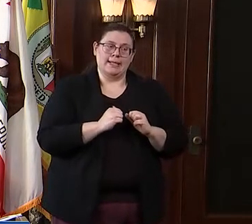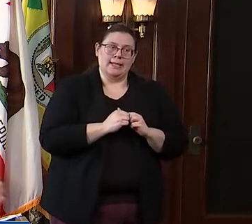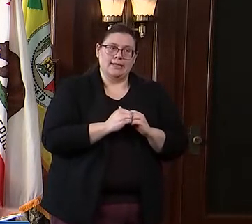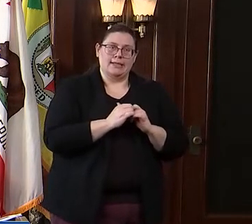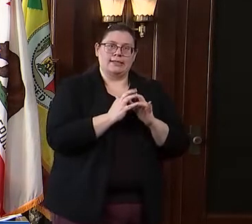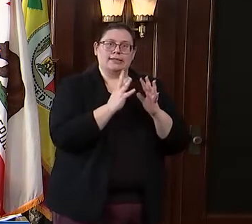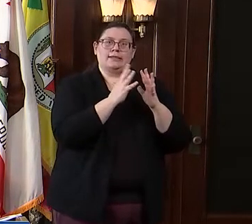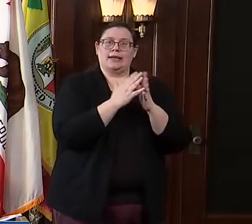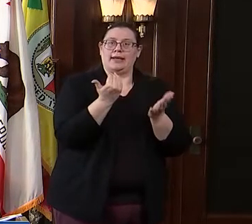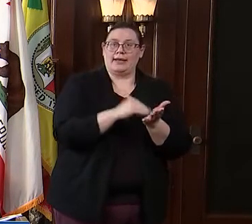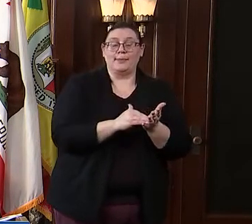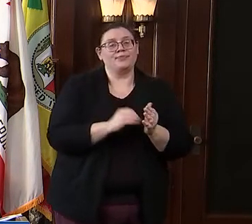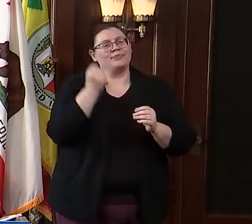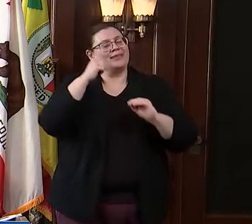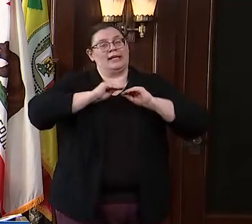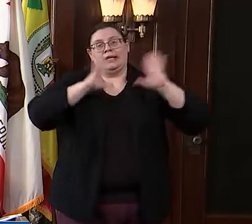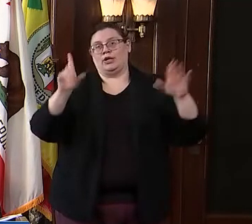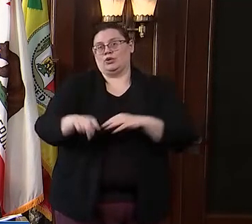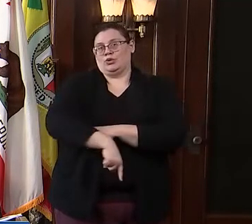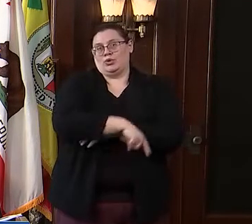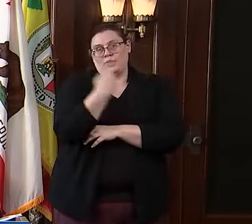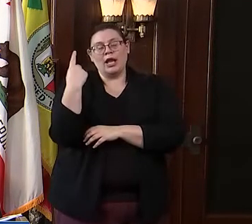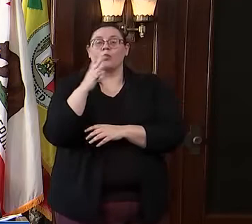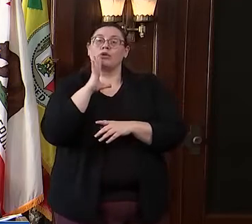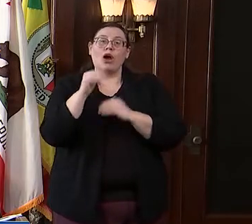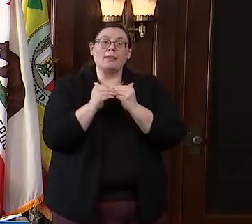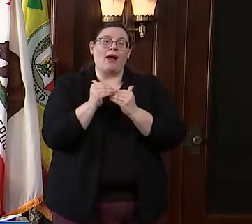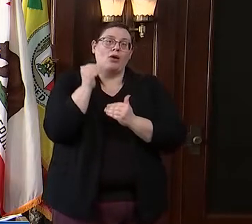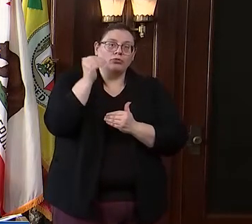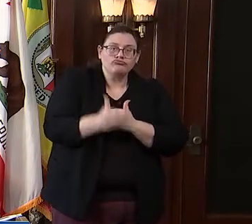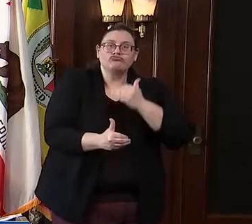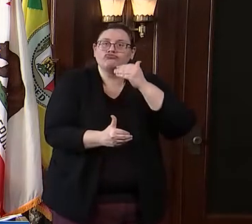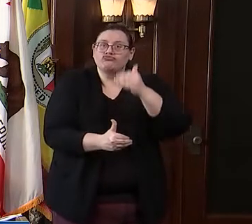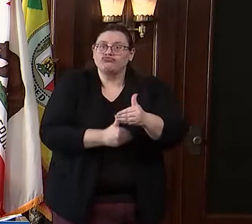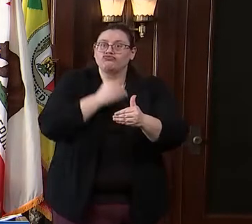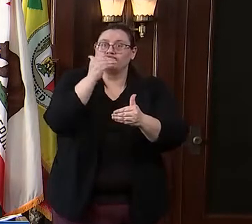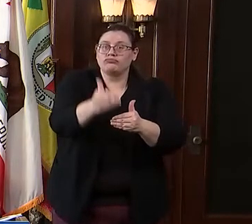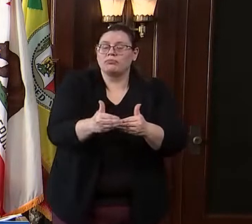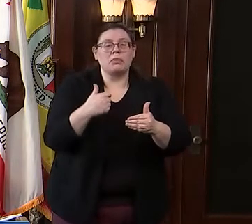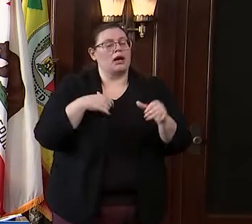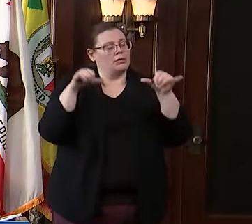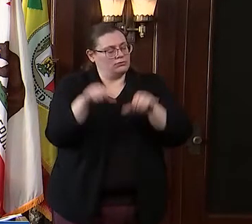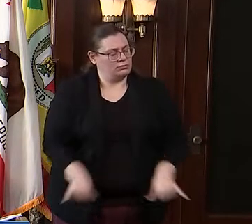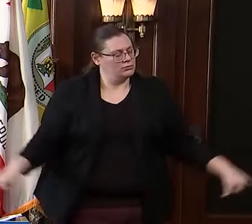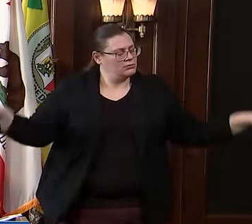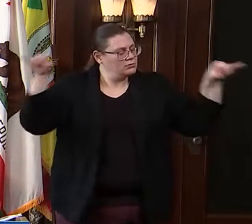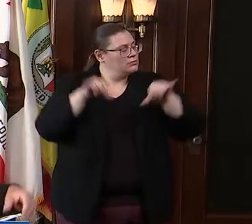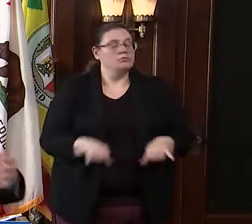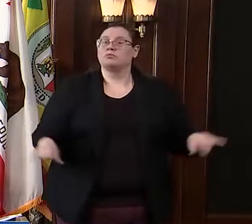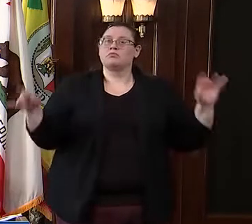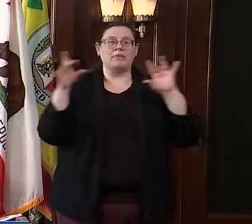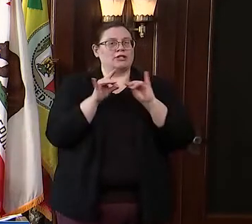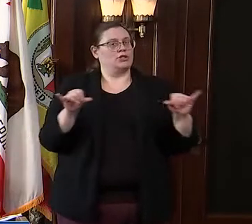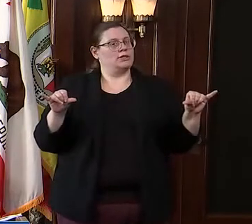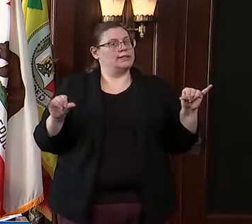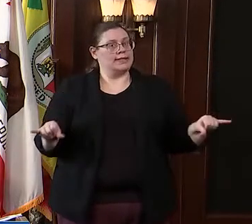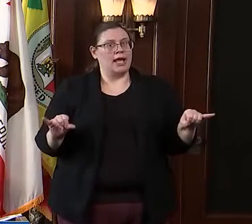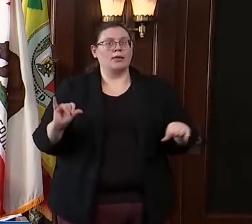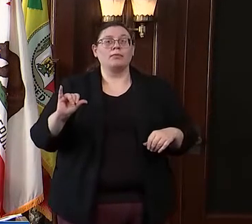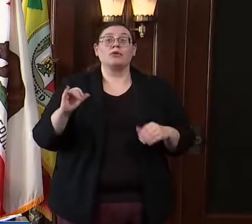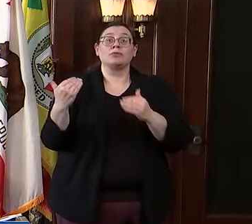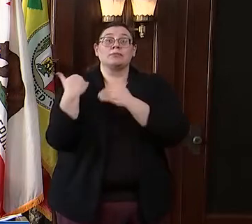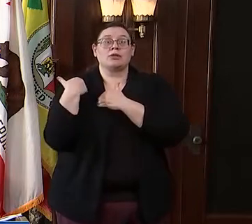It's clear that today we are talking about taking steps forward. But as I've said all along, this rests on